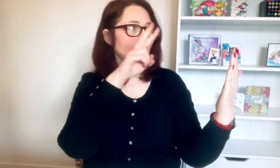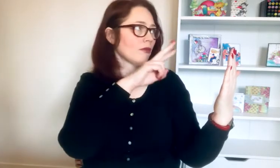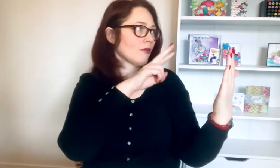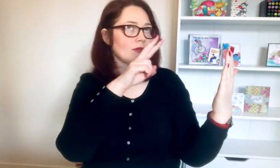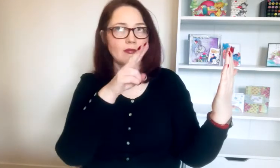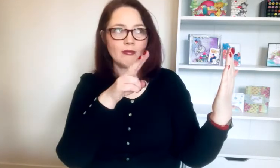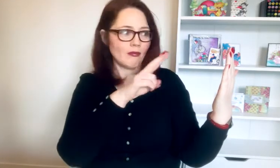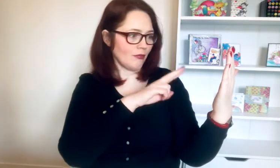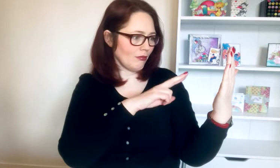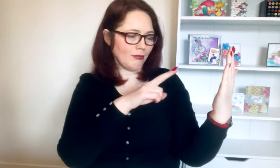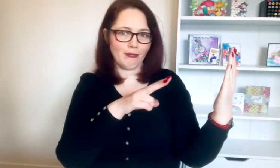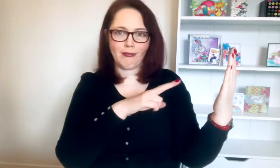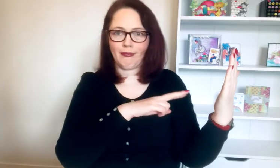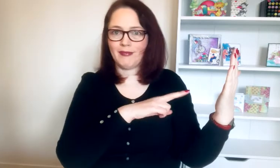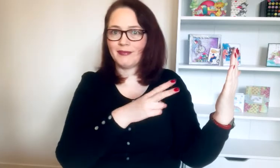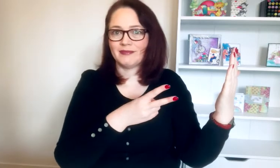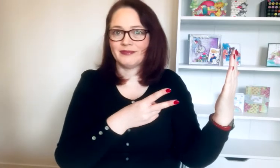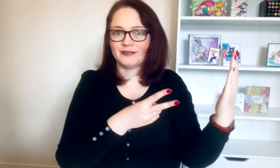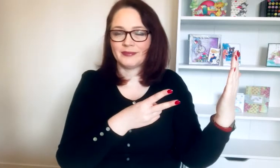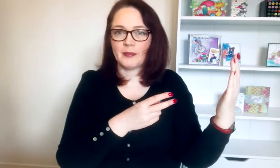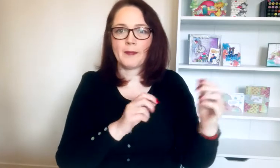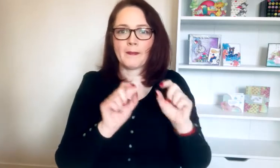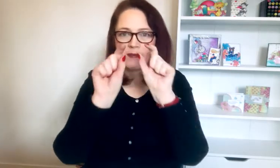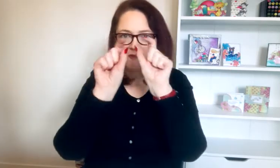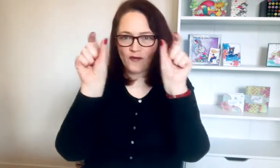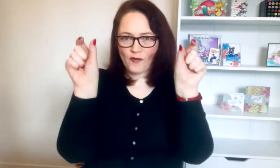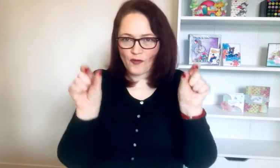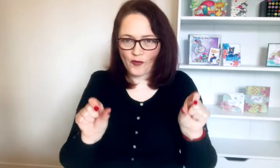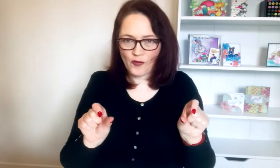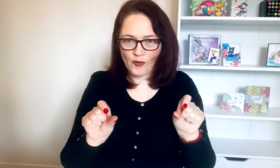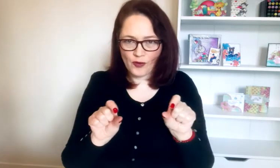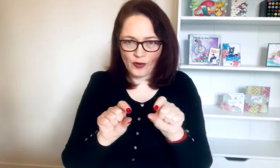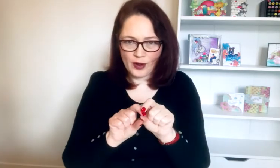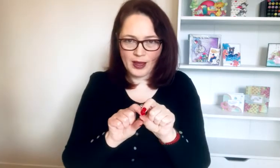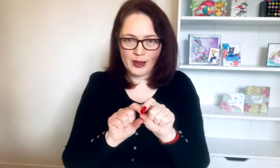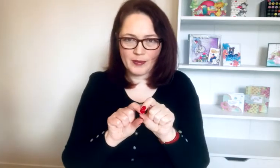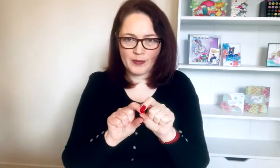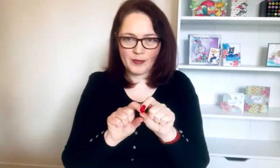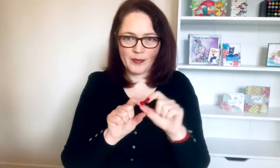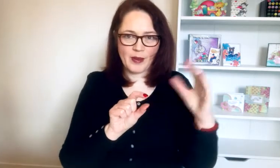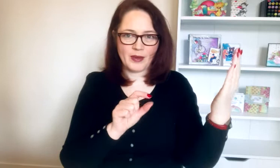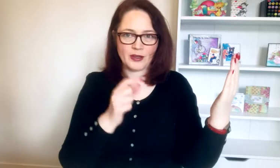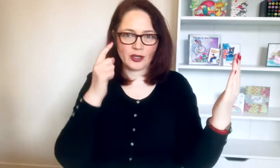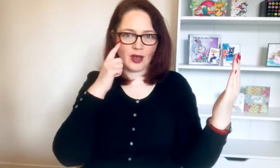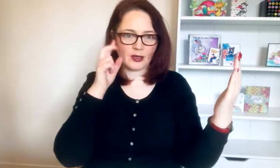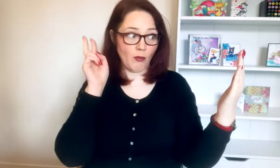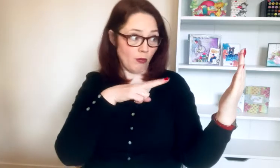our brain doesn't know where to look. Our eyes look all over the place. But as soon as we put a frame, it's like the brain is telling the